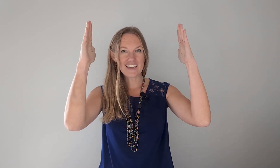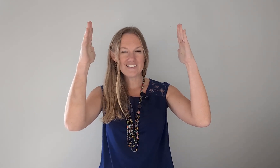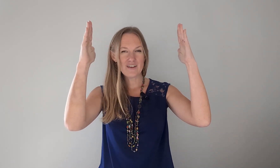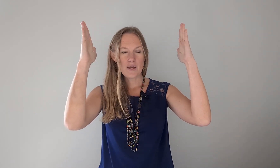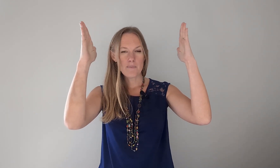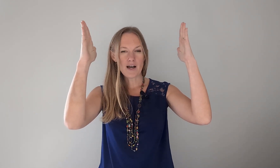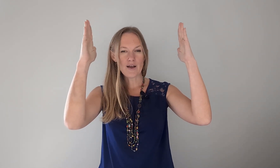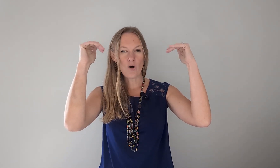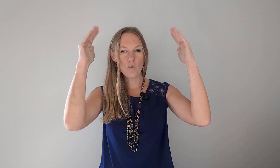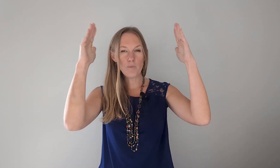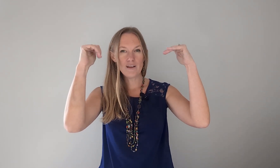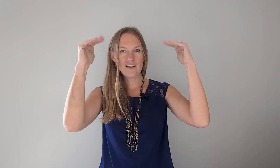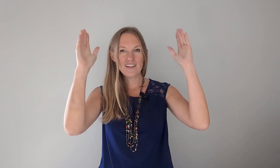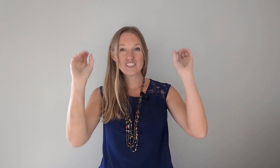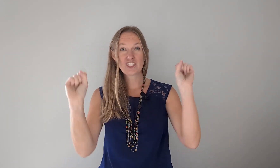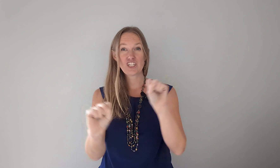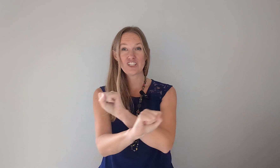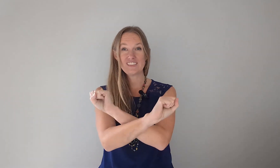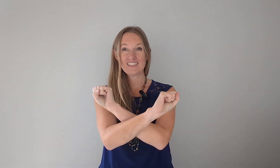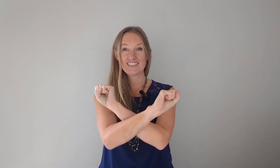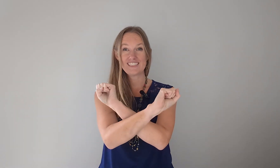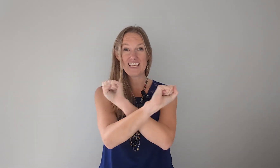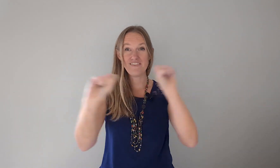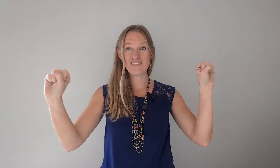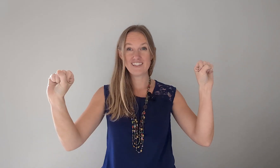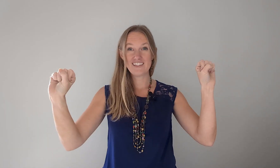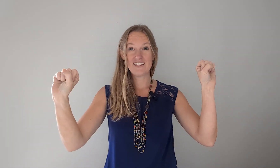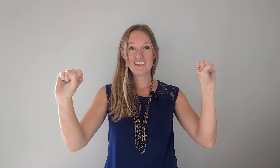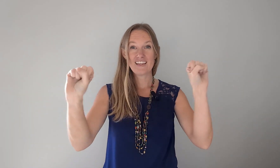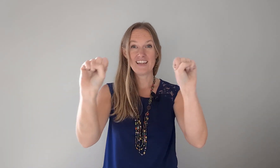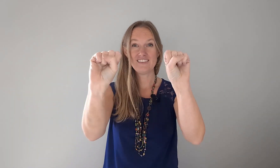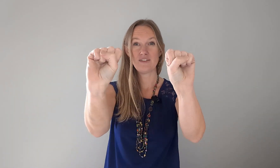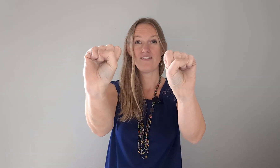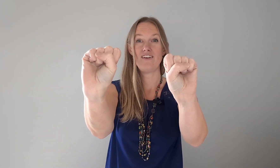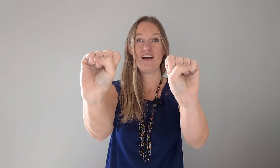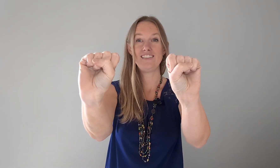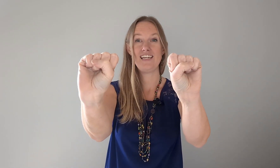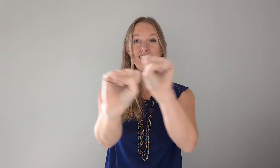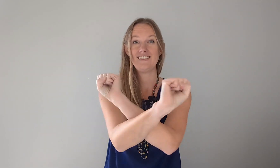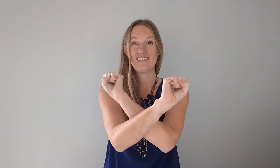Okay. My hope secures, safe. Okay. So like your S hands.